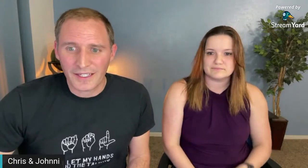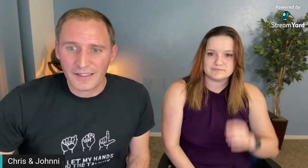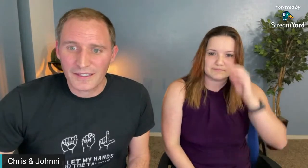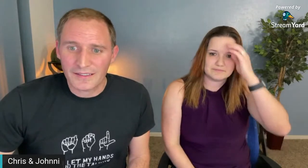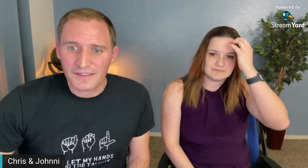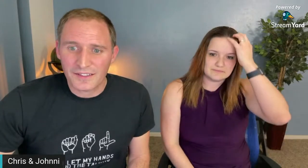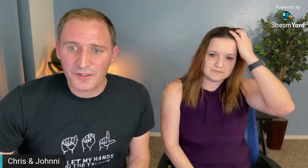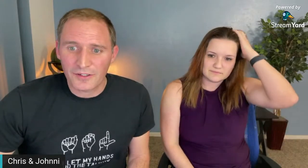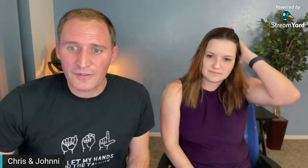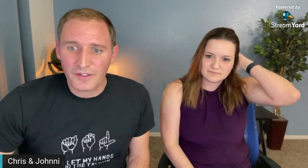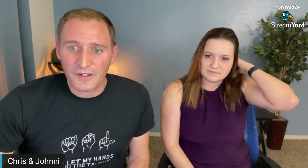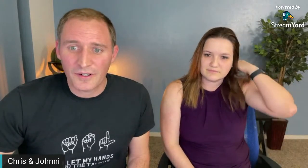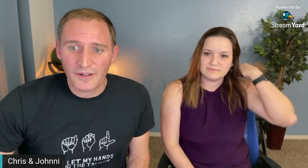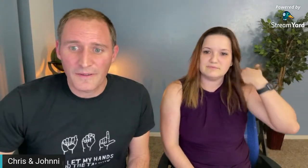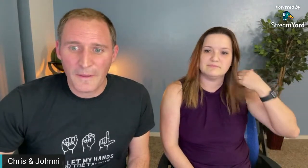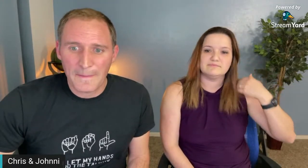Okay, just going over.